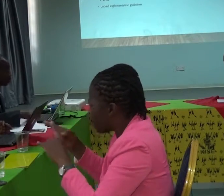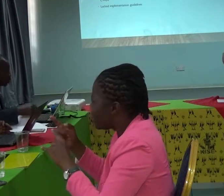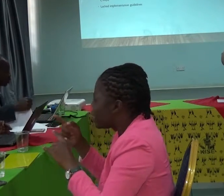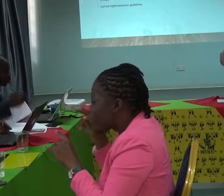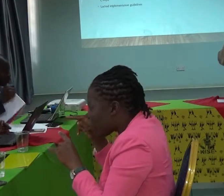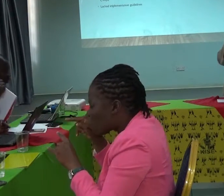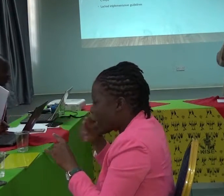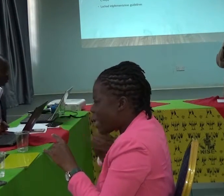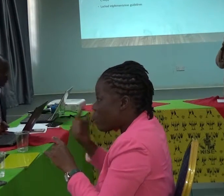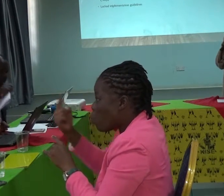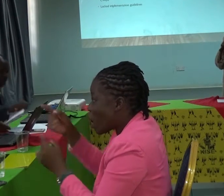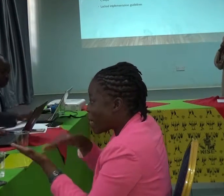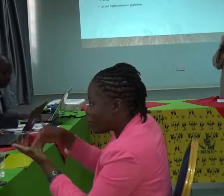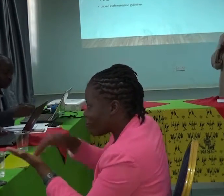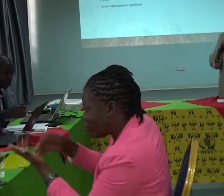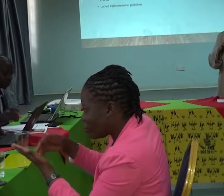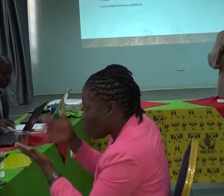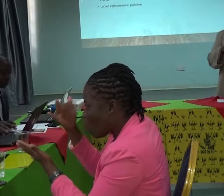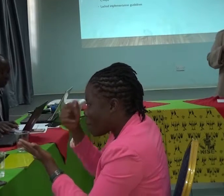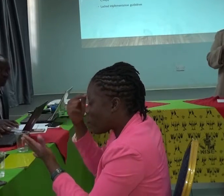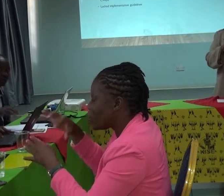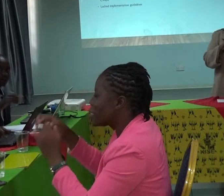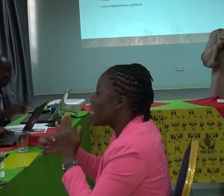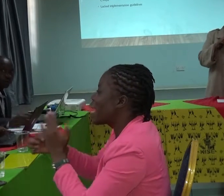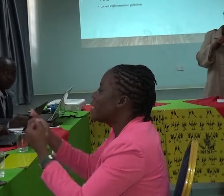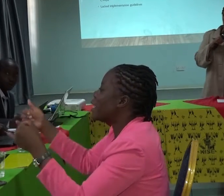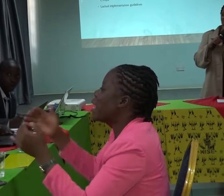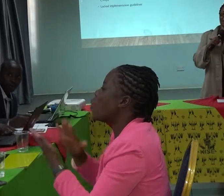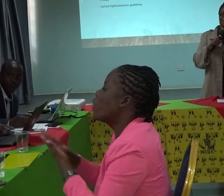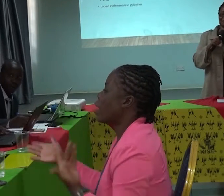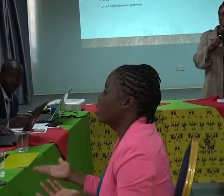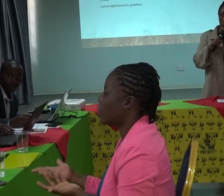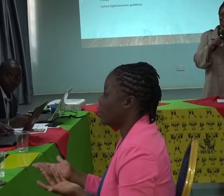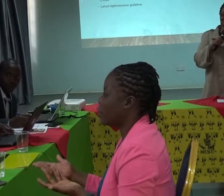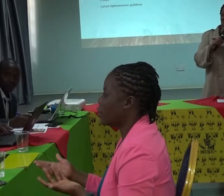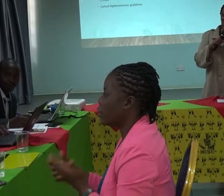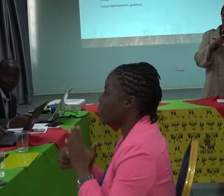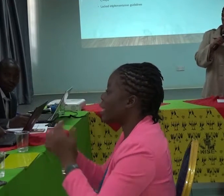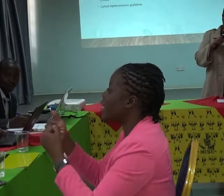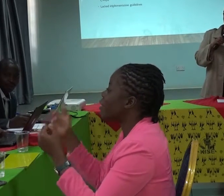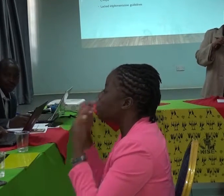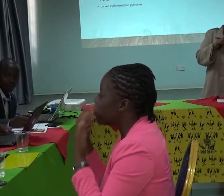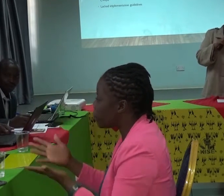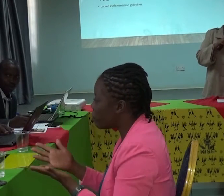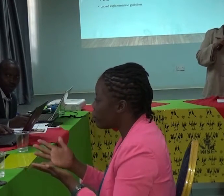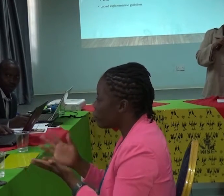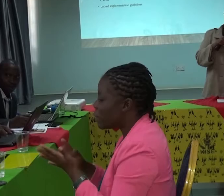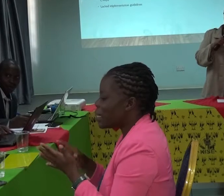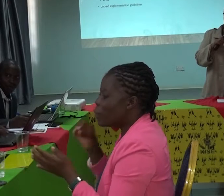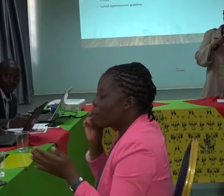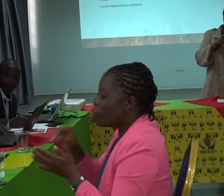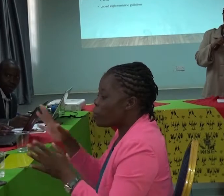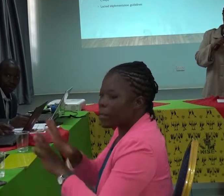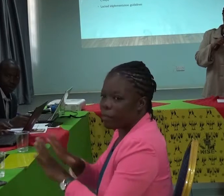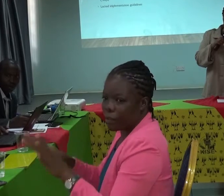weakness, that it never had guidelines. Kaku, are the guidelines still cooking? Ama hivi imesahaulika? No, it